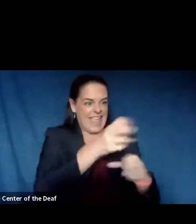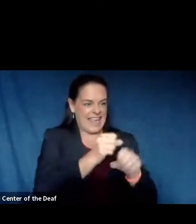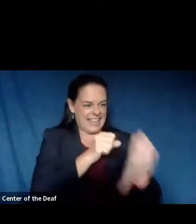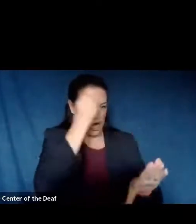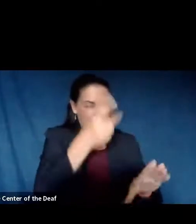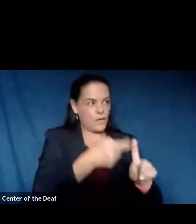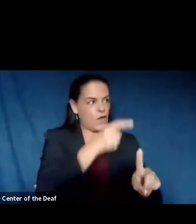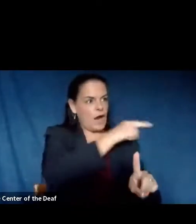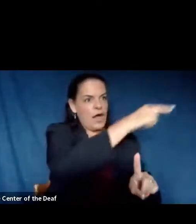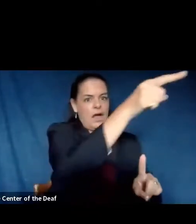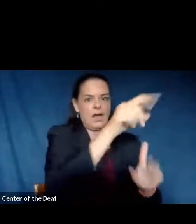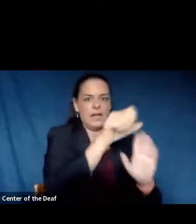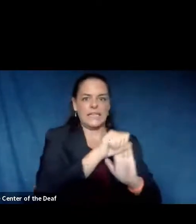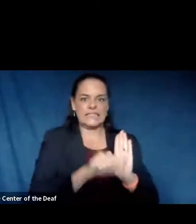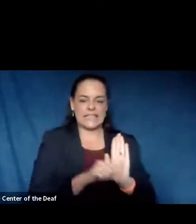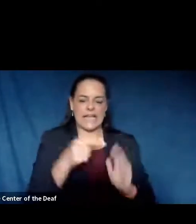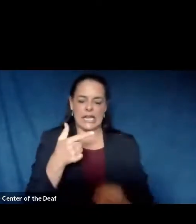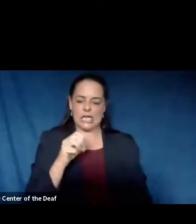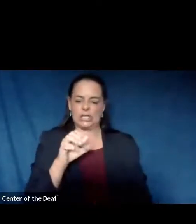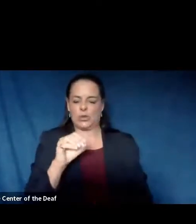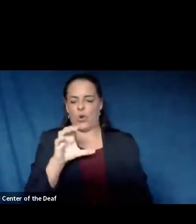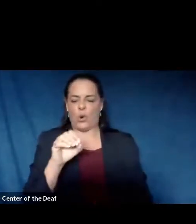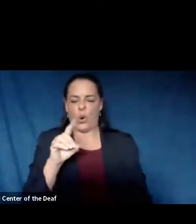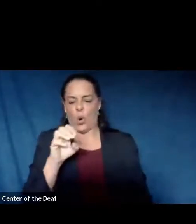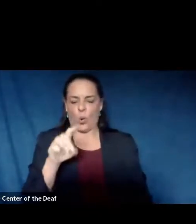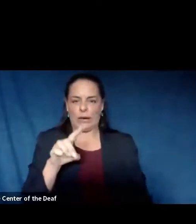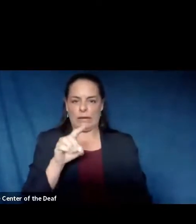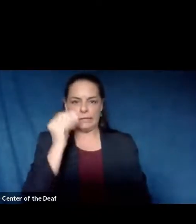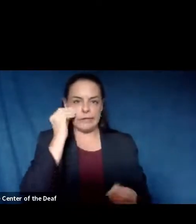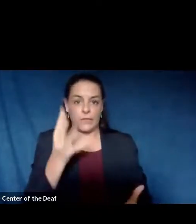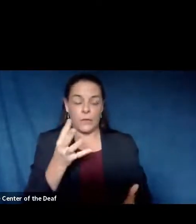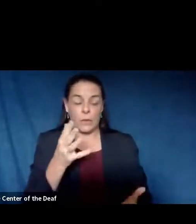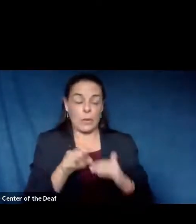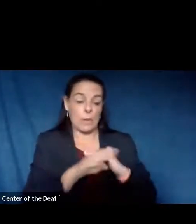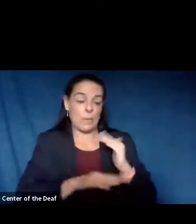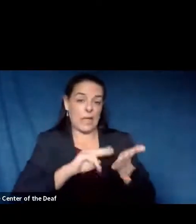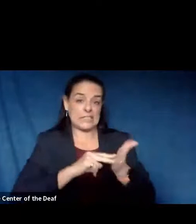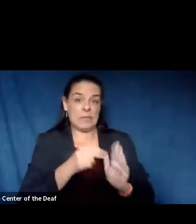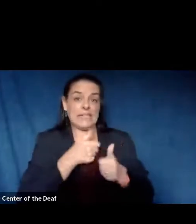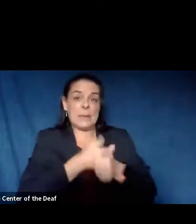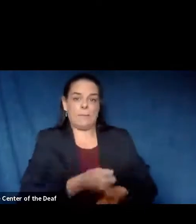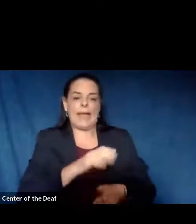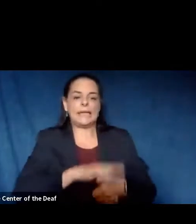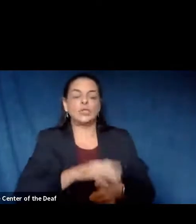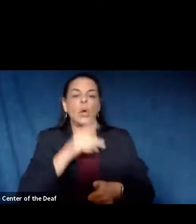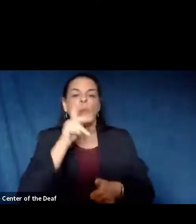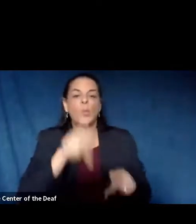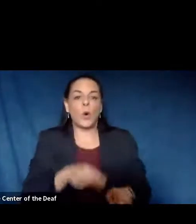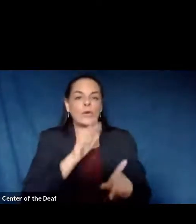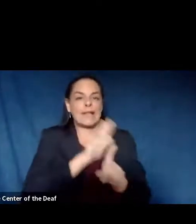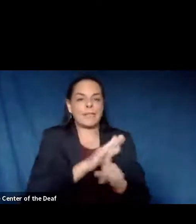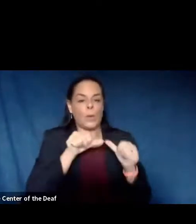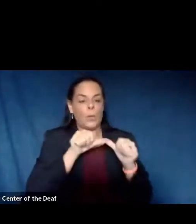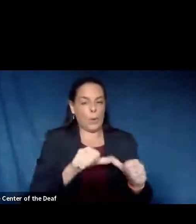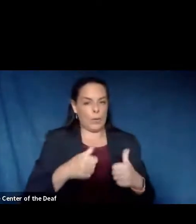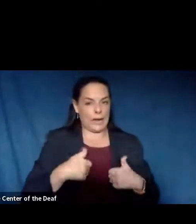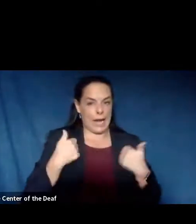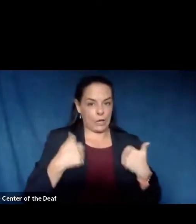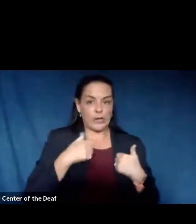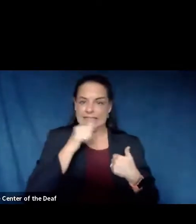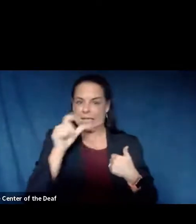state's geocoded data, which is basically based on their address, permanent address, not local jurisdictional